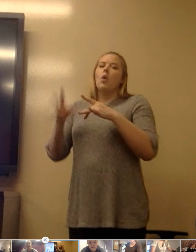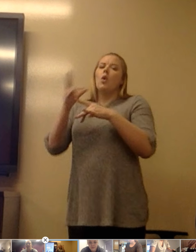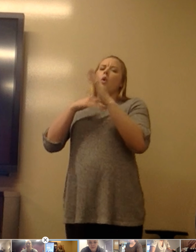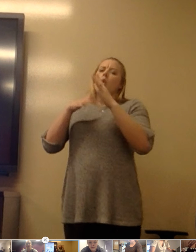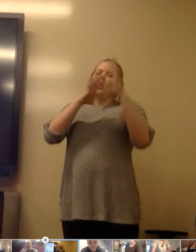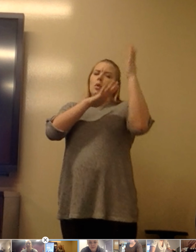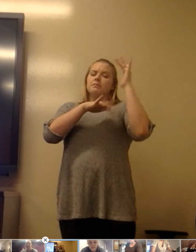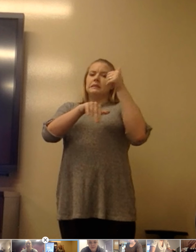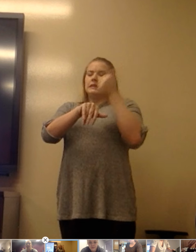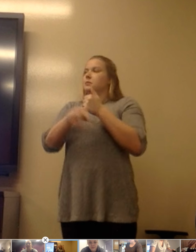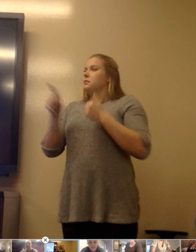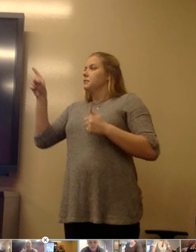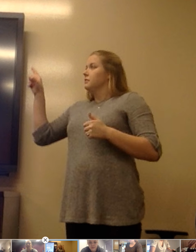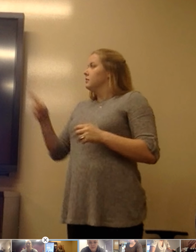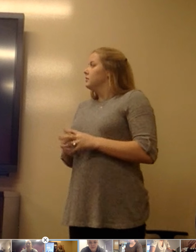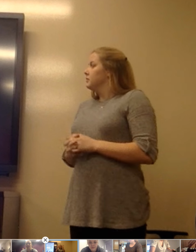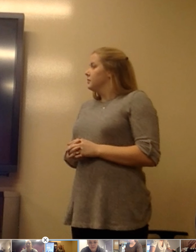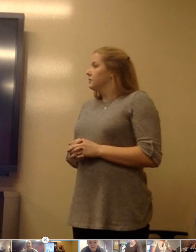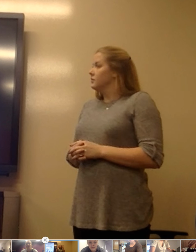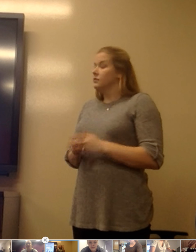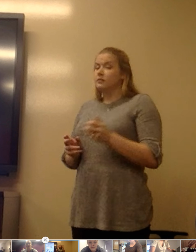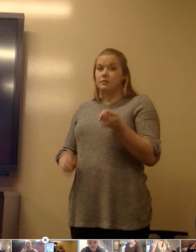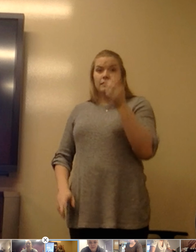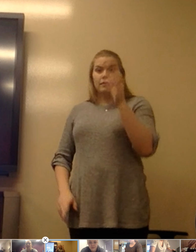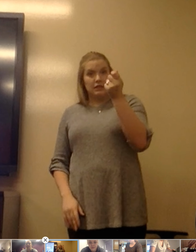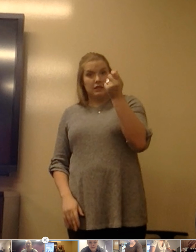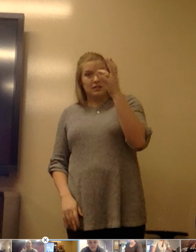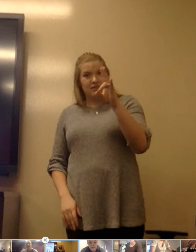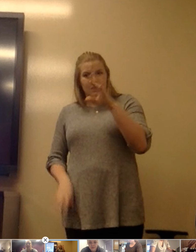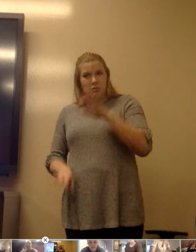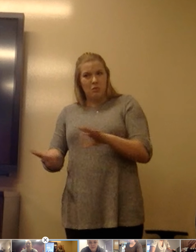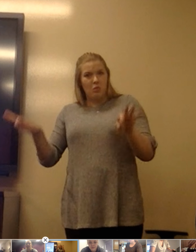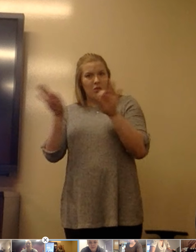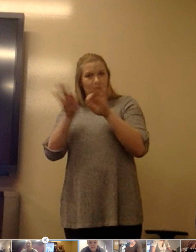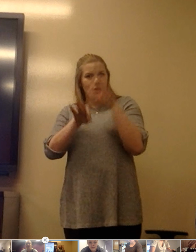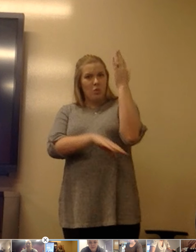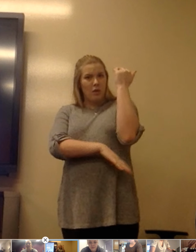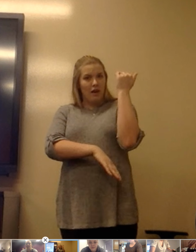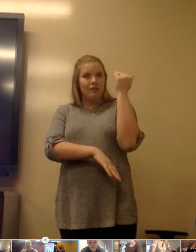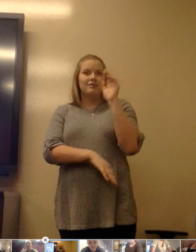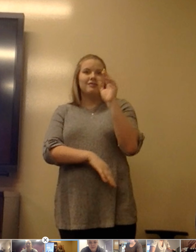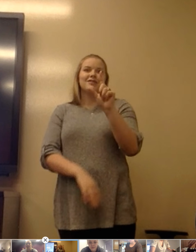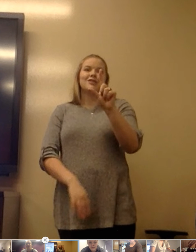It used to be termed stupid or dumb, but that's not a term that we use anymore.